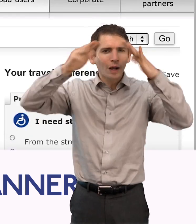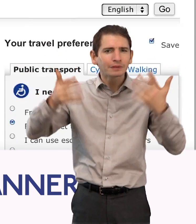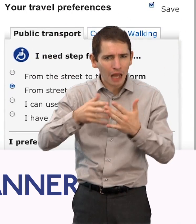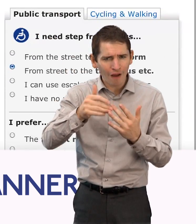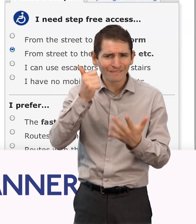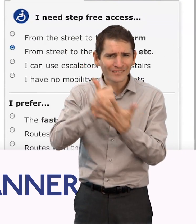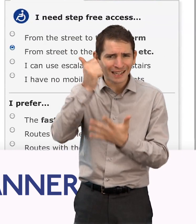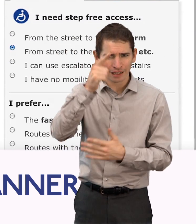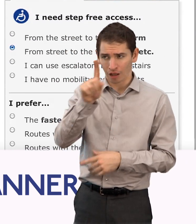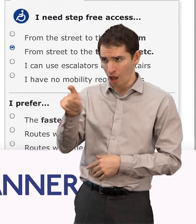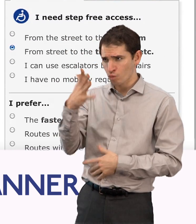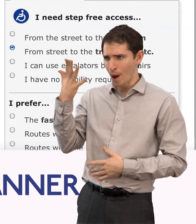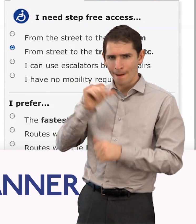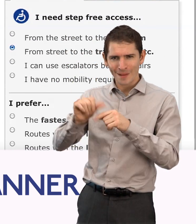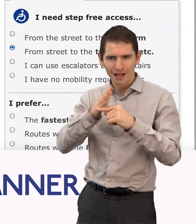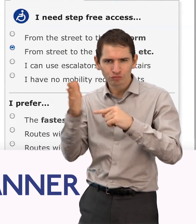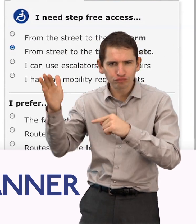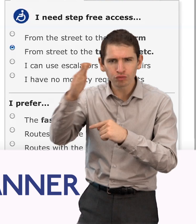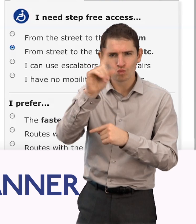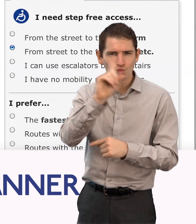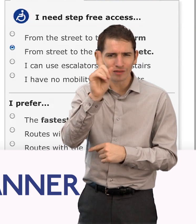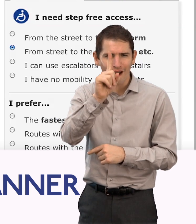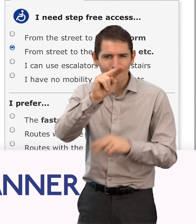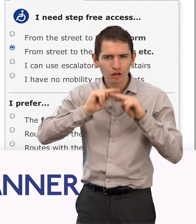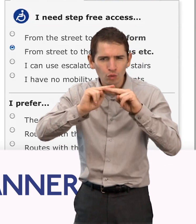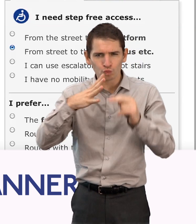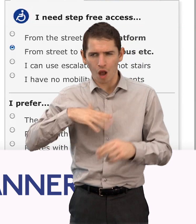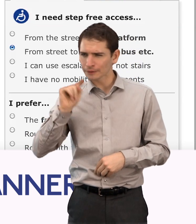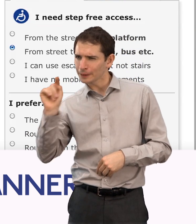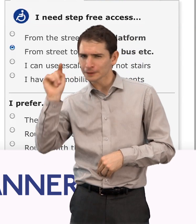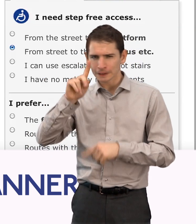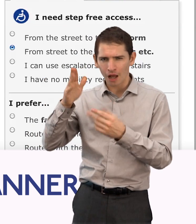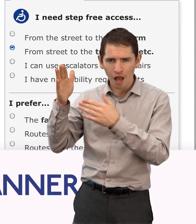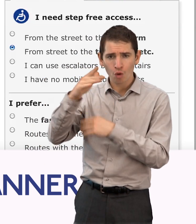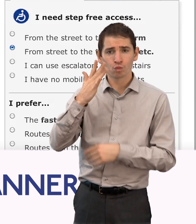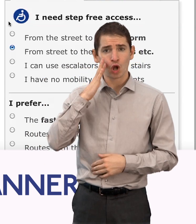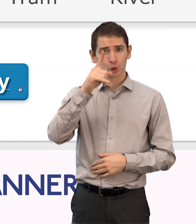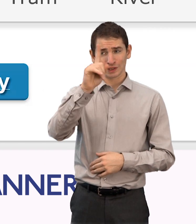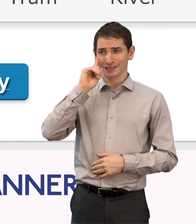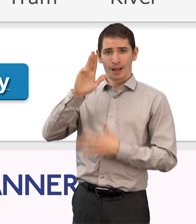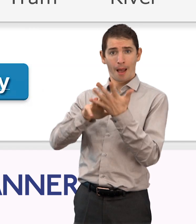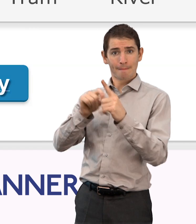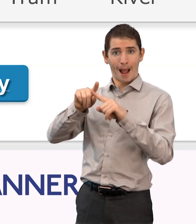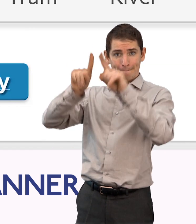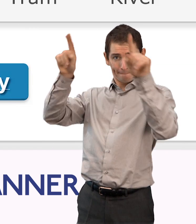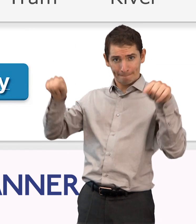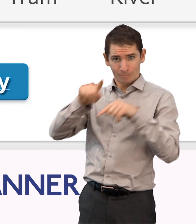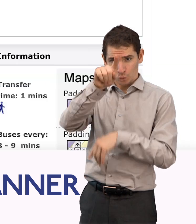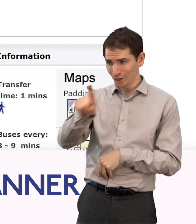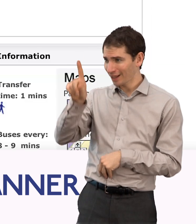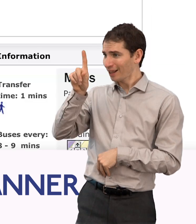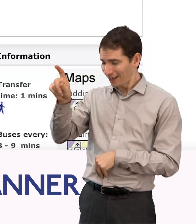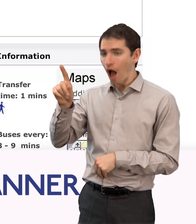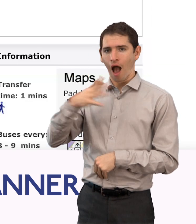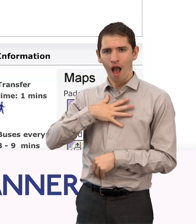website. It's a great tool to help you find the best route, whichever types of transport this involves. When viewing